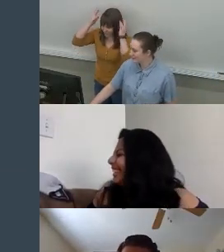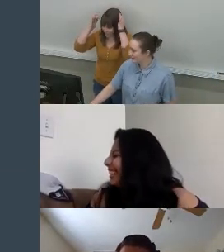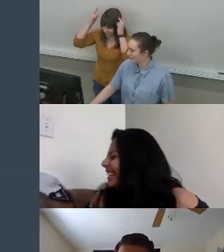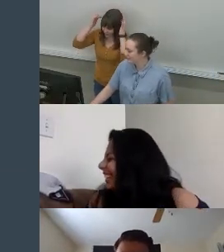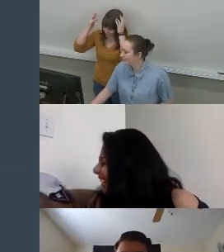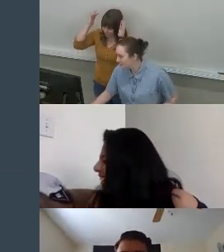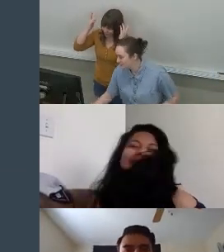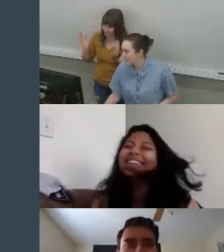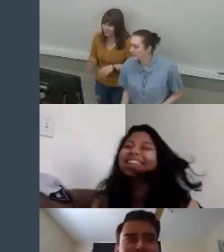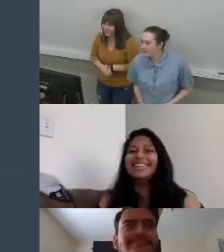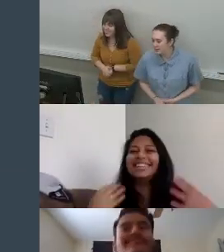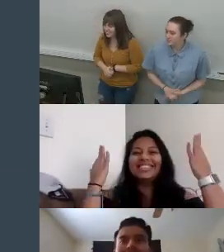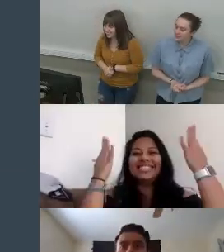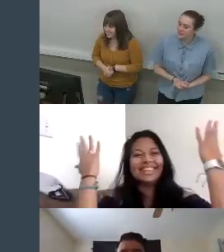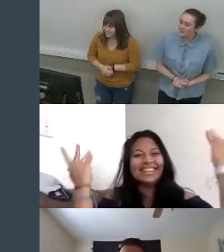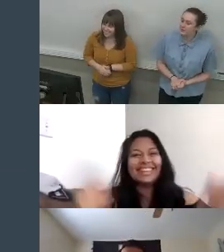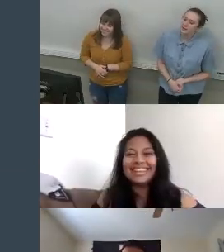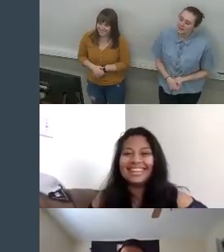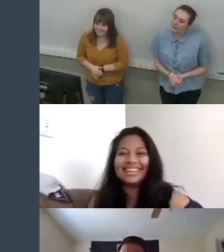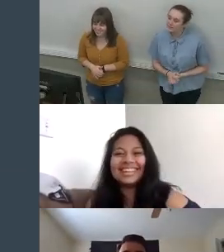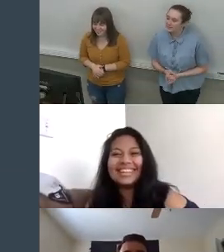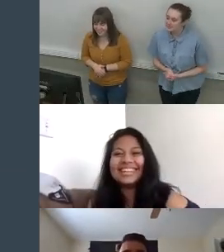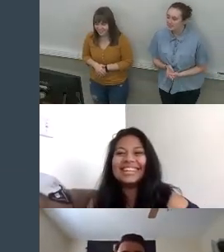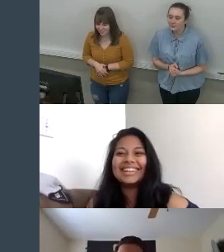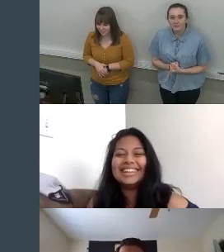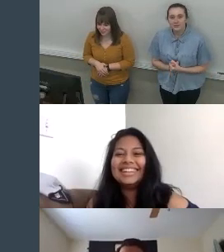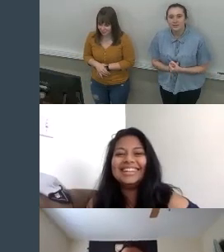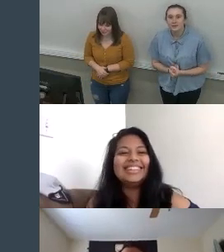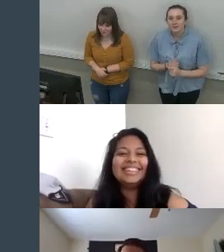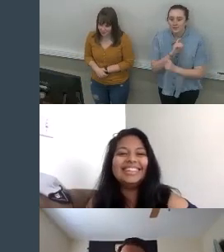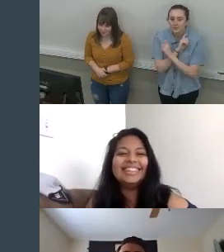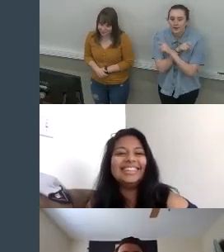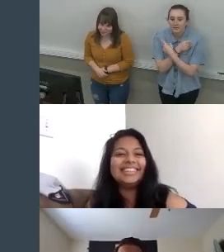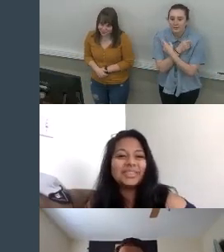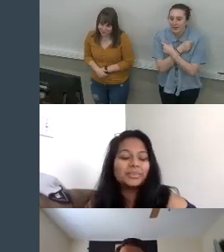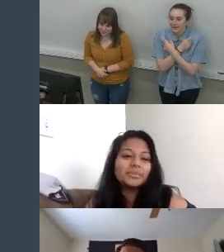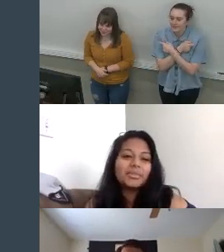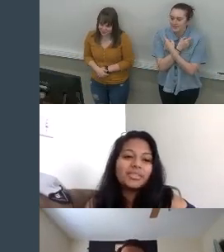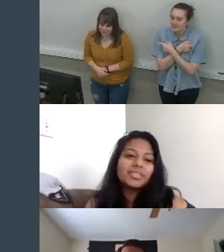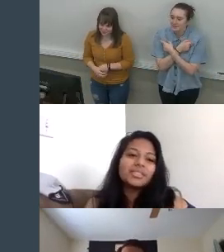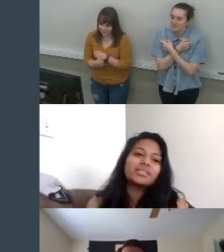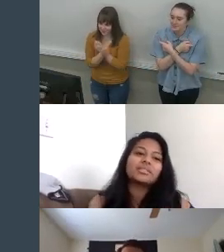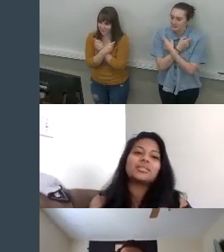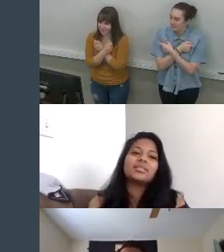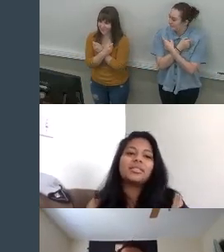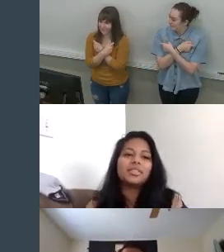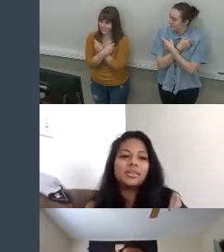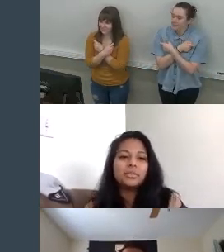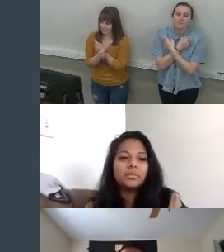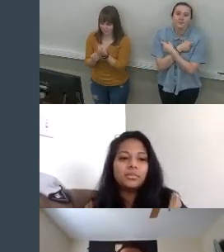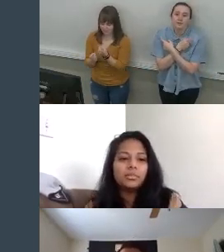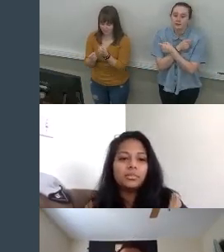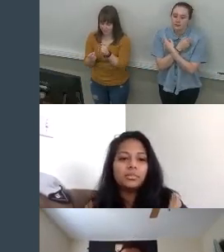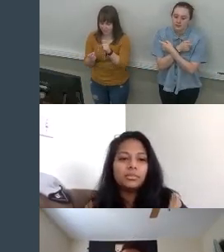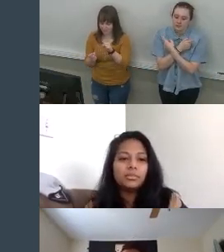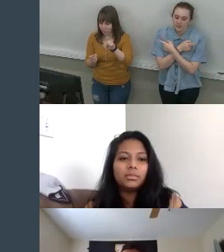fire, then you can do it up there. Okay, so in the scheme of everything, we have our bats.